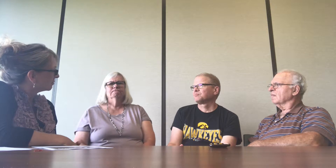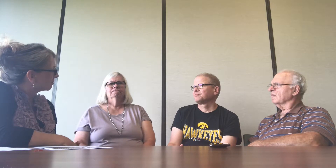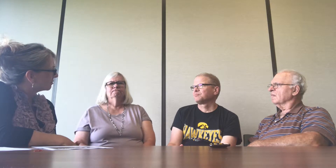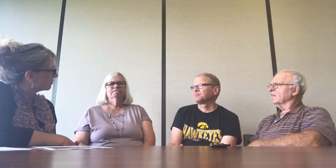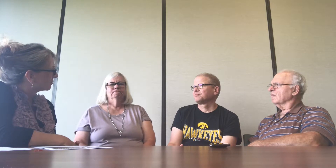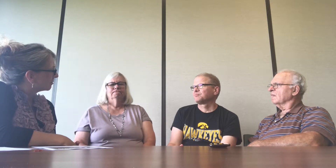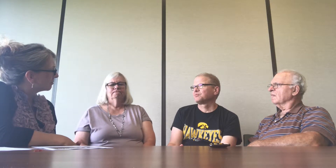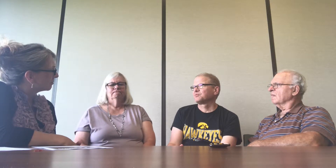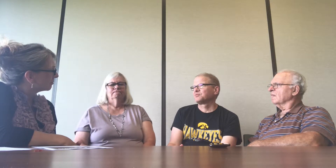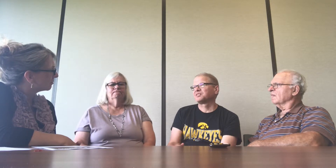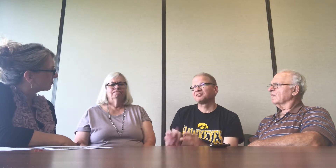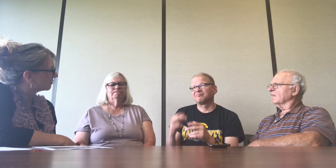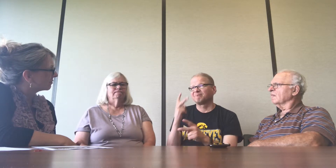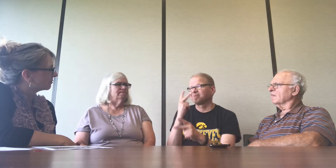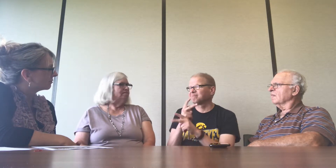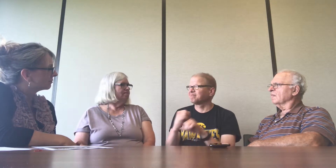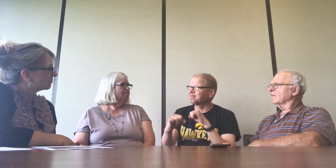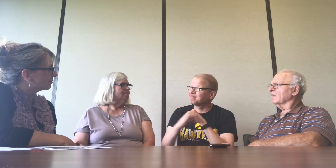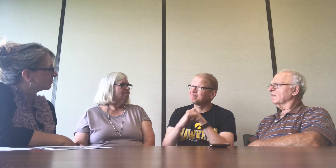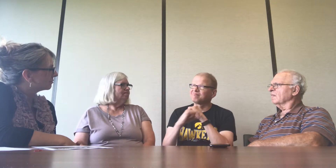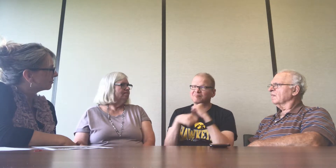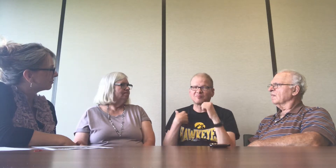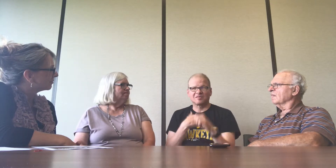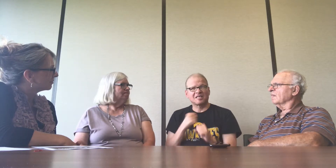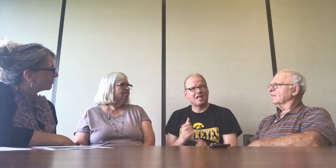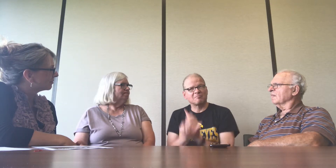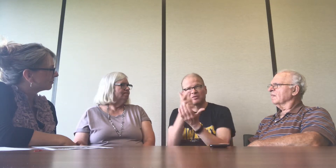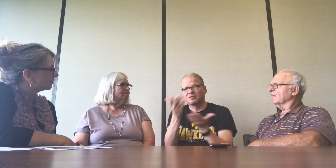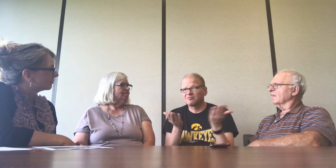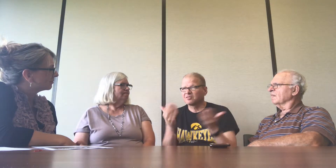activities. Jennifer, what do you feel DIAA should do?